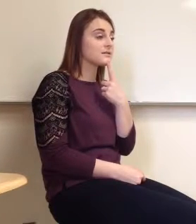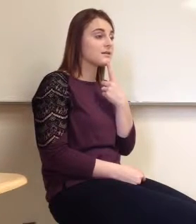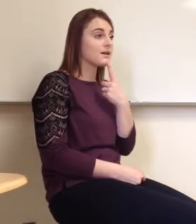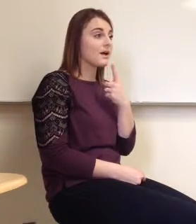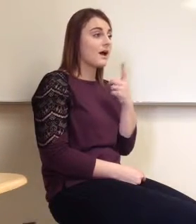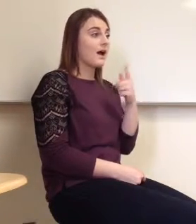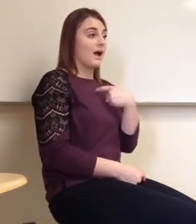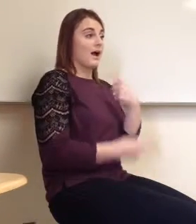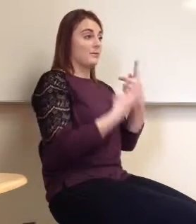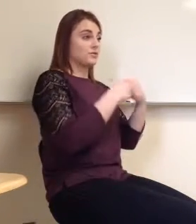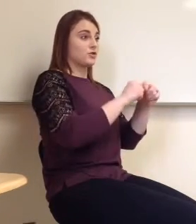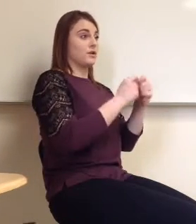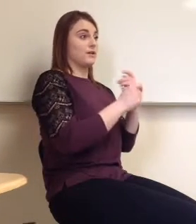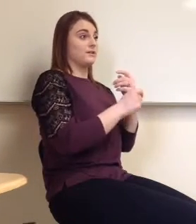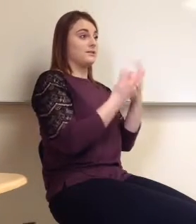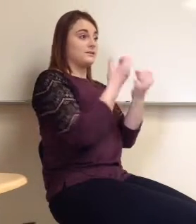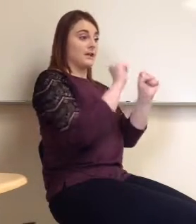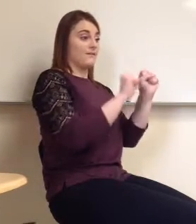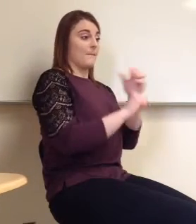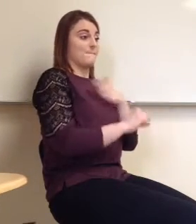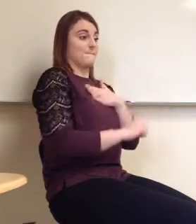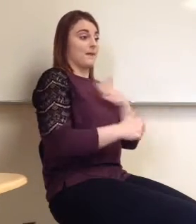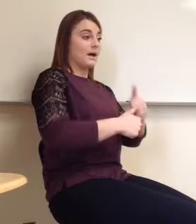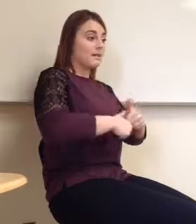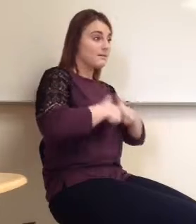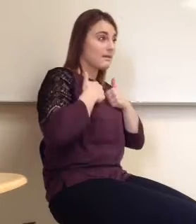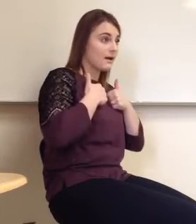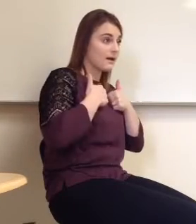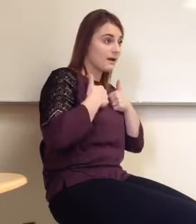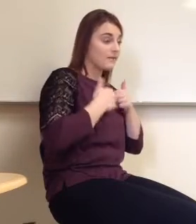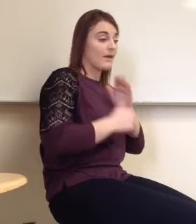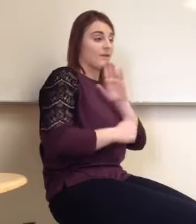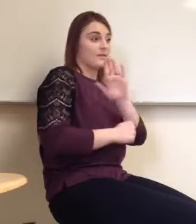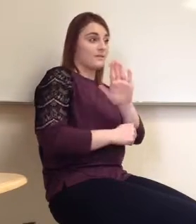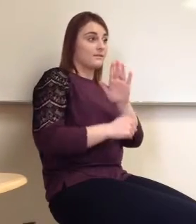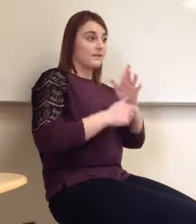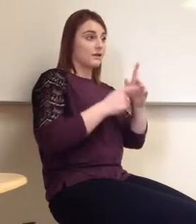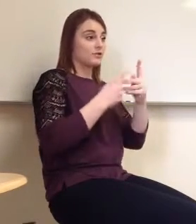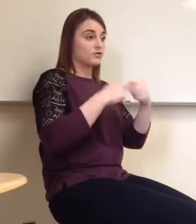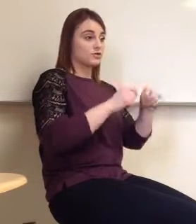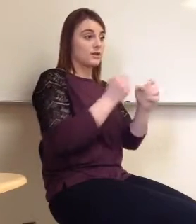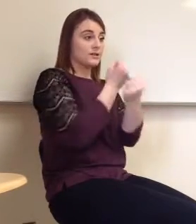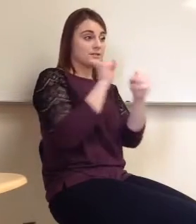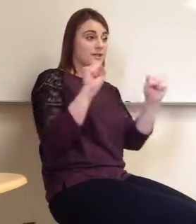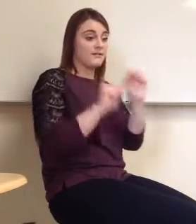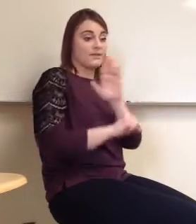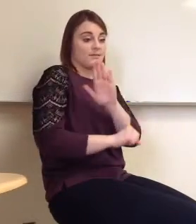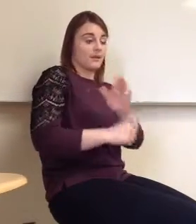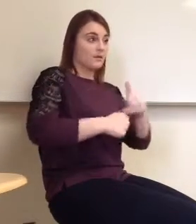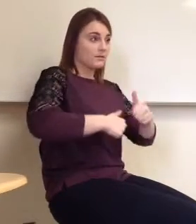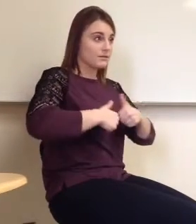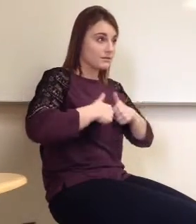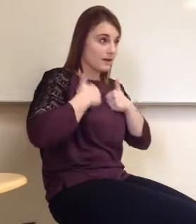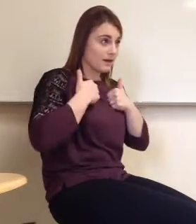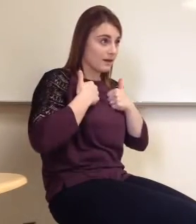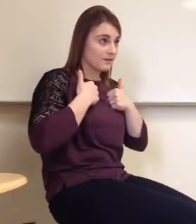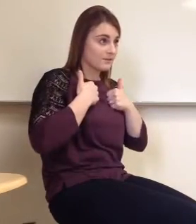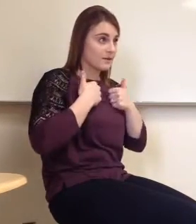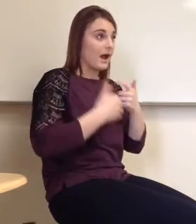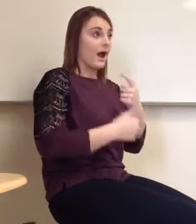lives. I am trying to save our lives. Just in your opinion, what is he,